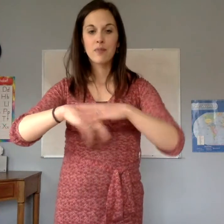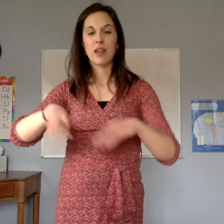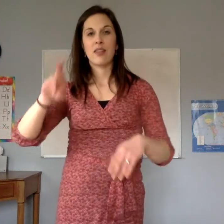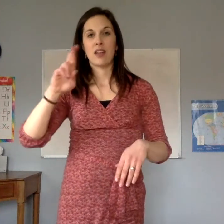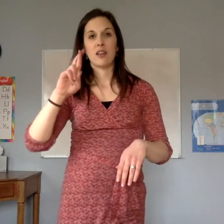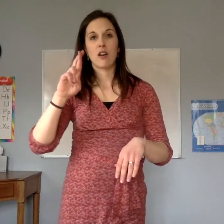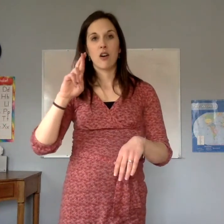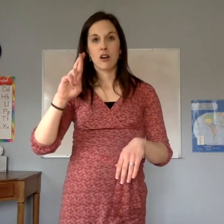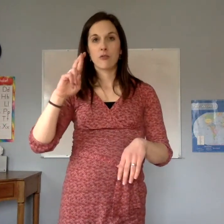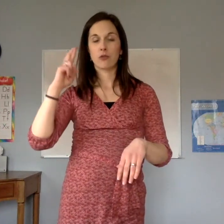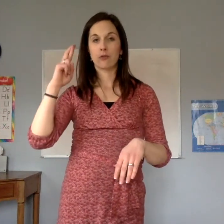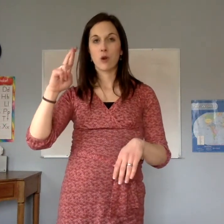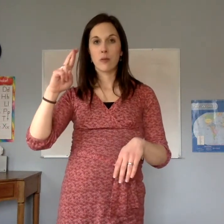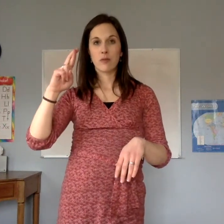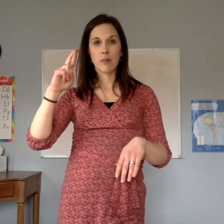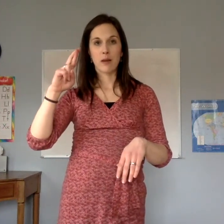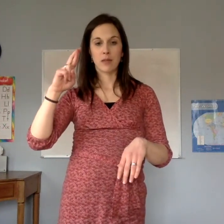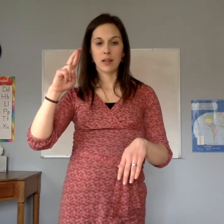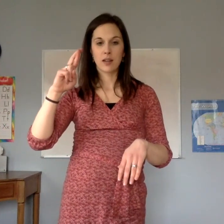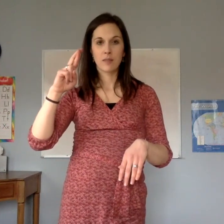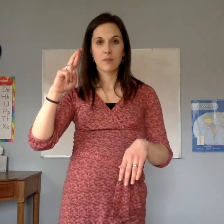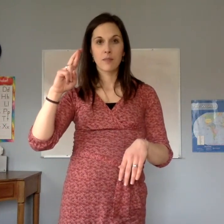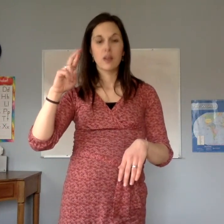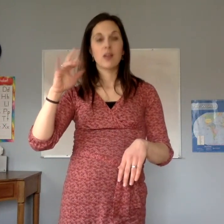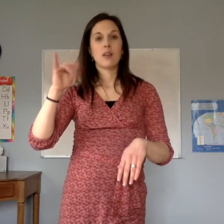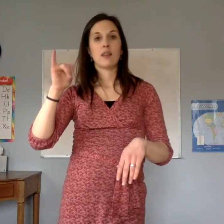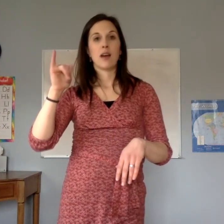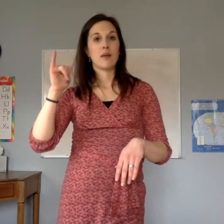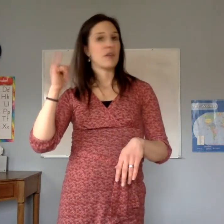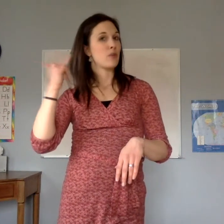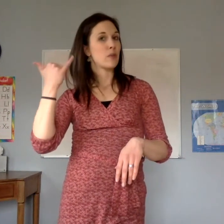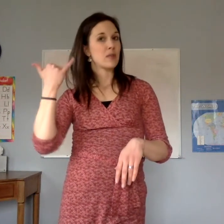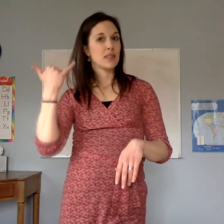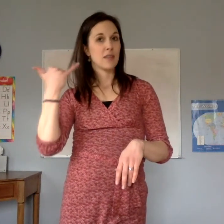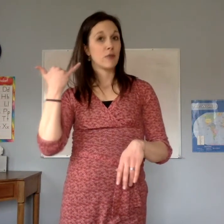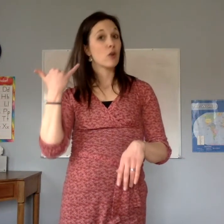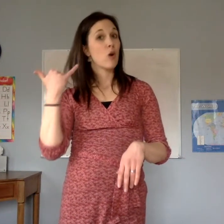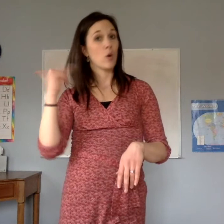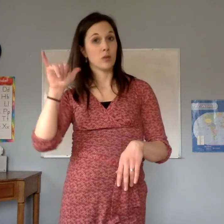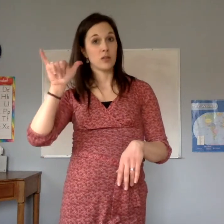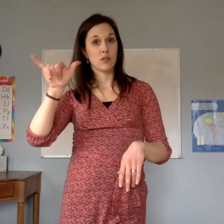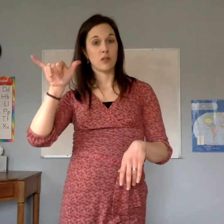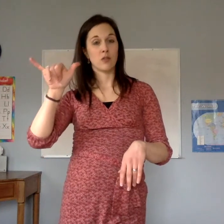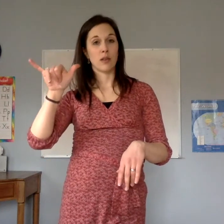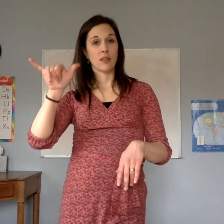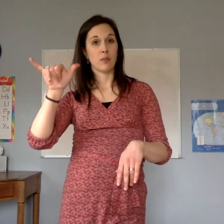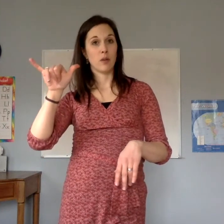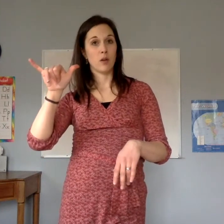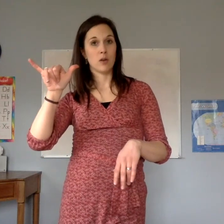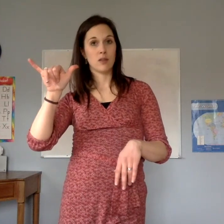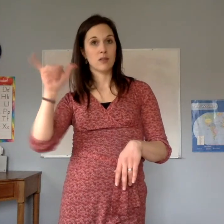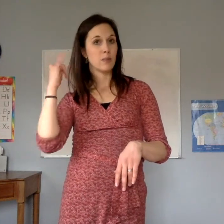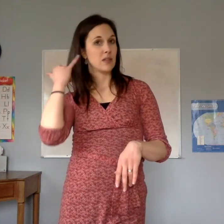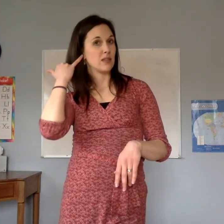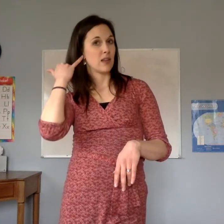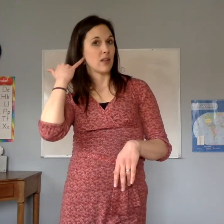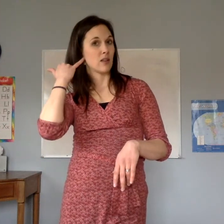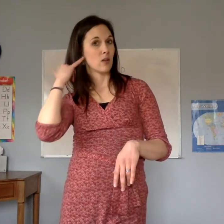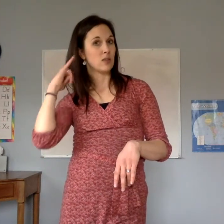And then an R for Roman Republic. And then you remember the sign for gold. So you do like the bullhorns, and then go